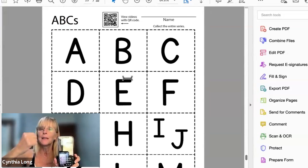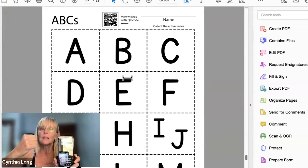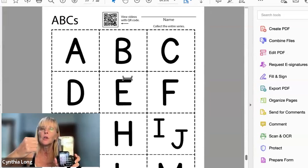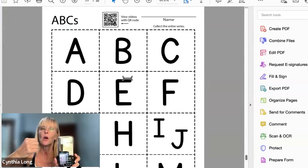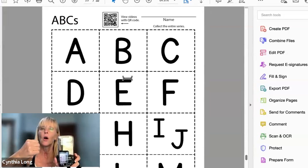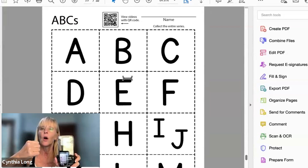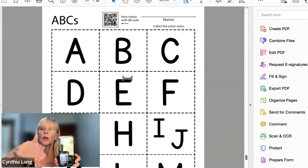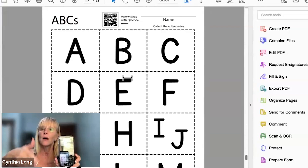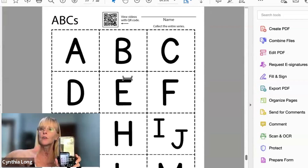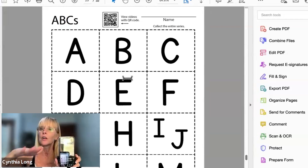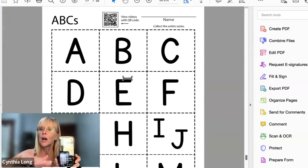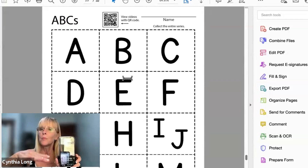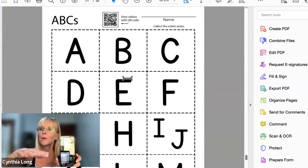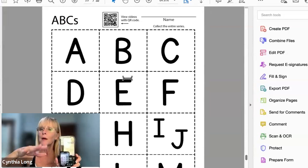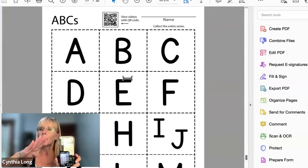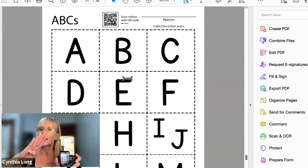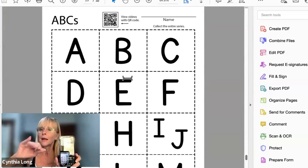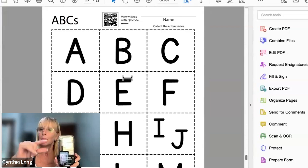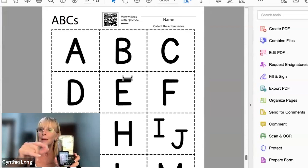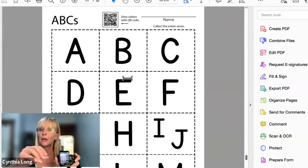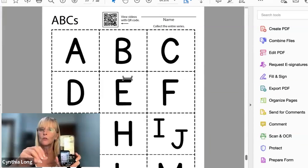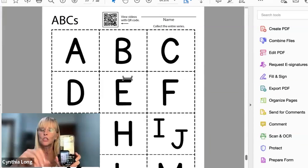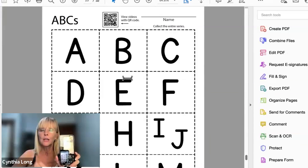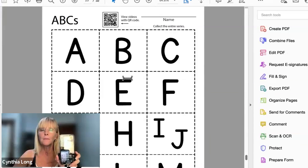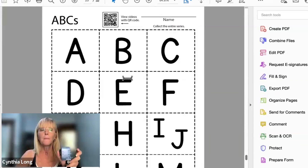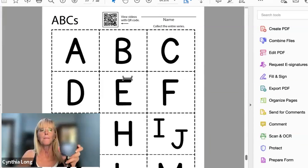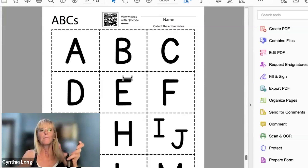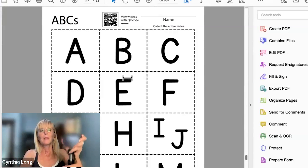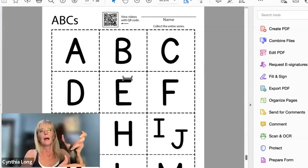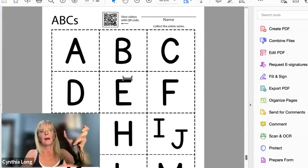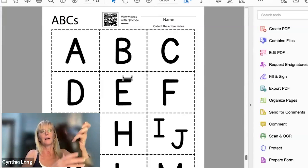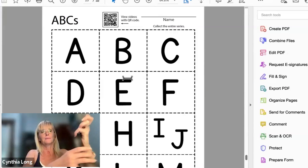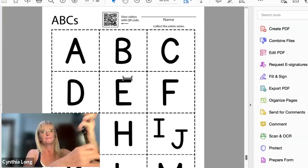it or cover it up with like a bingo chip. And